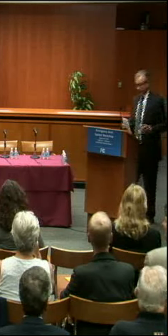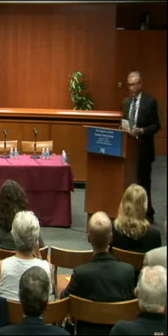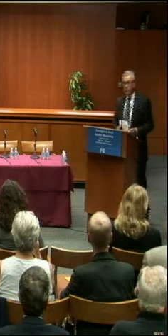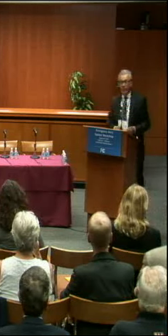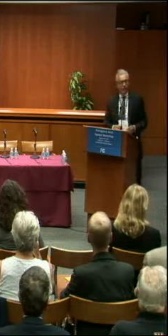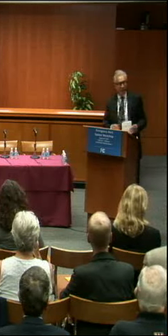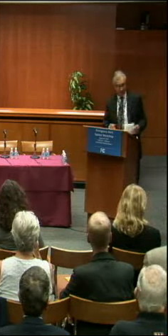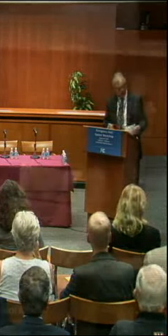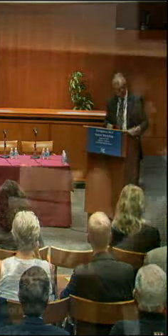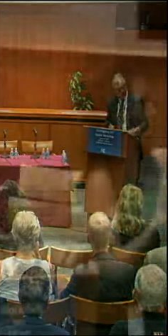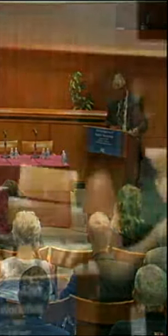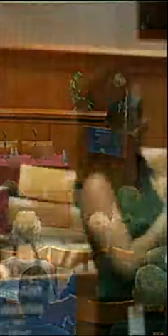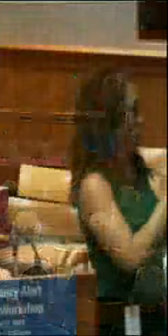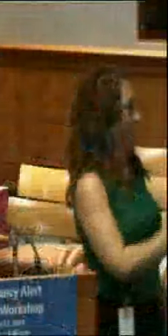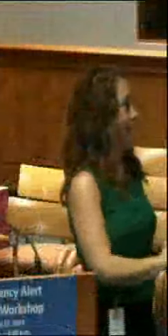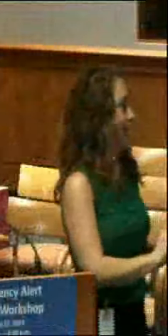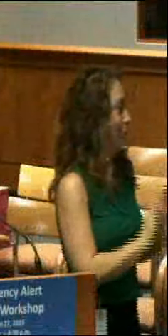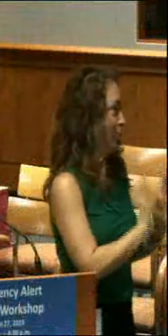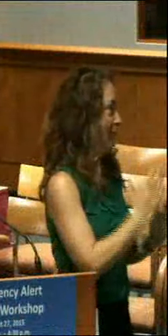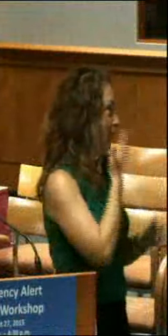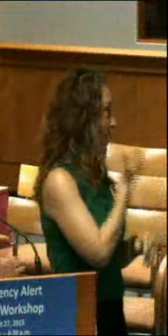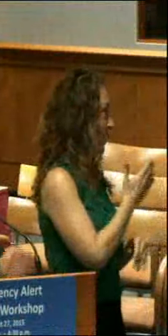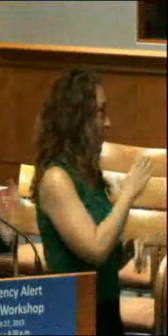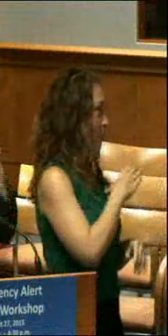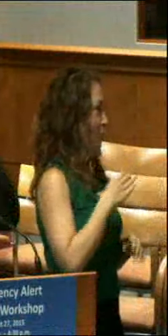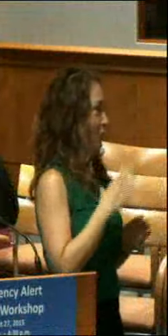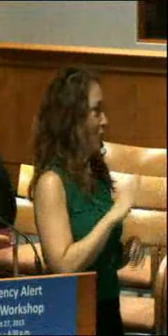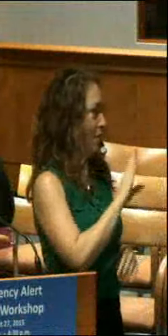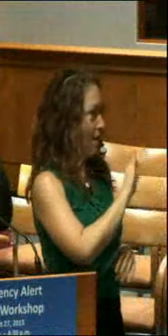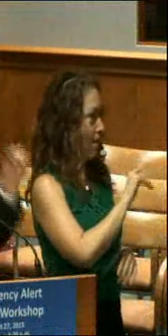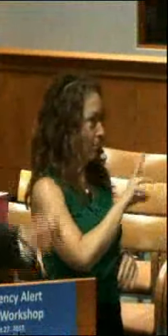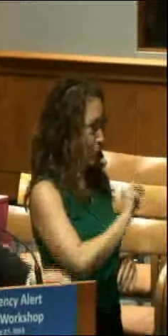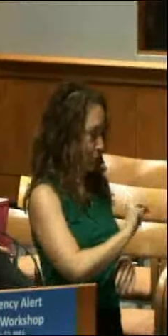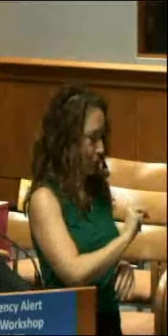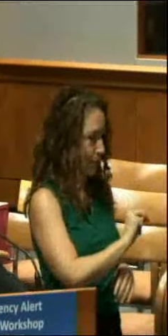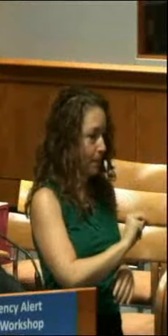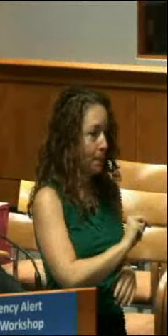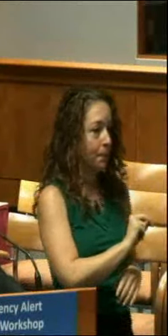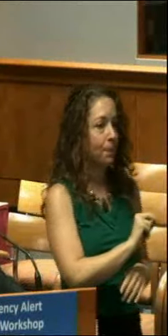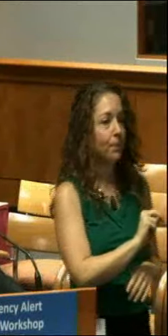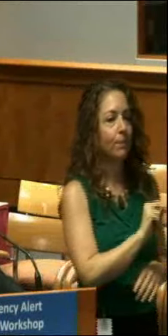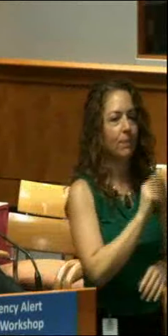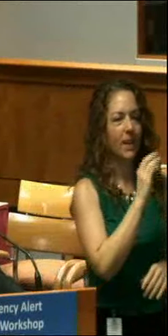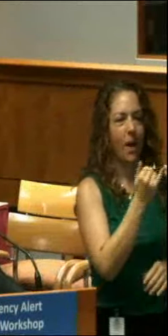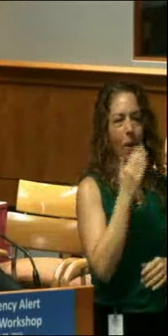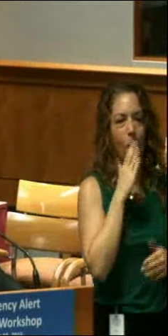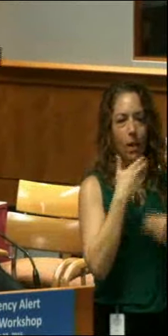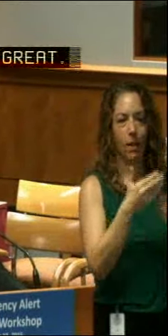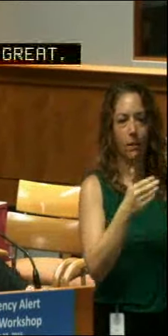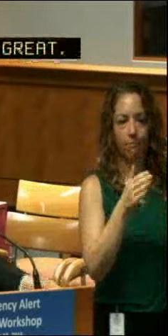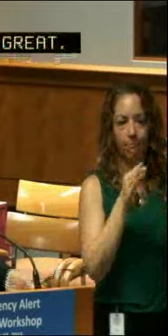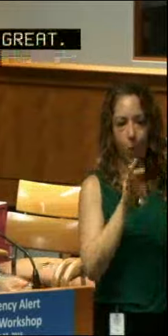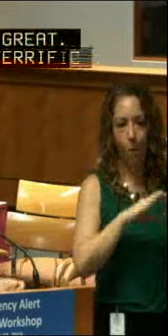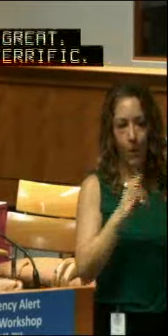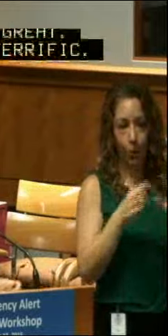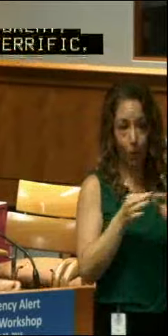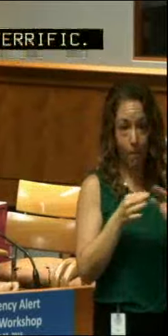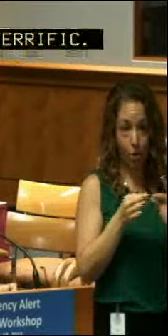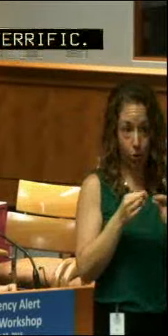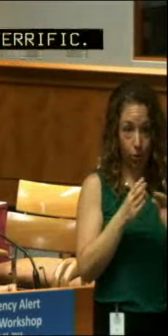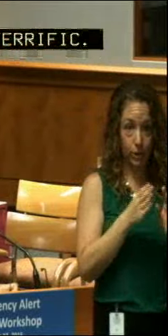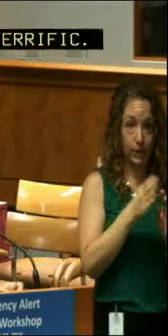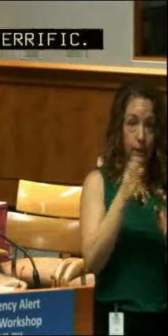Well, that was great. That was absolutely terrific. Thank you, Commissioner Clyburn. And now to offer some opening remarks to our workshop is our Bureau